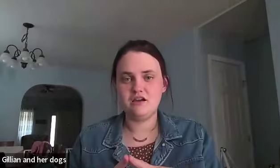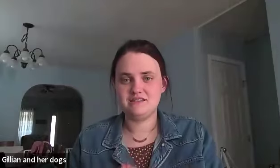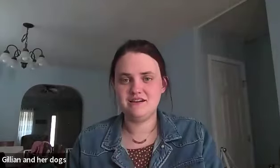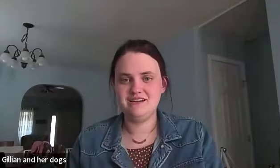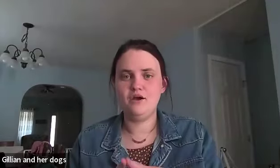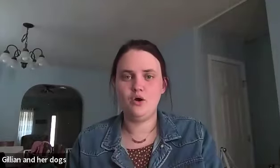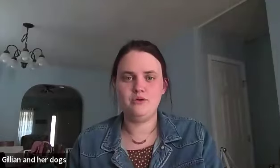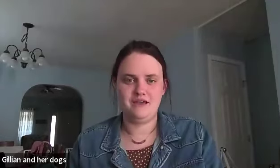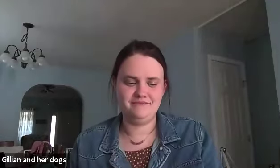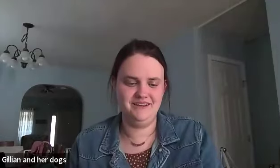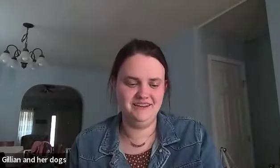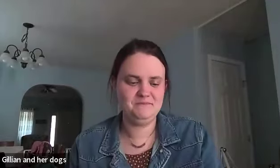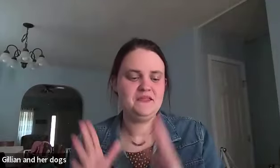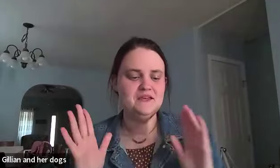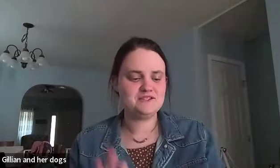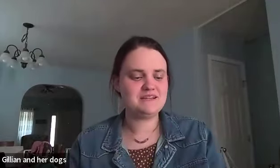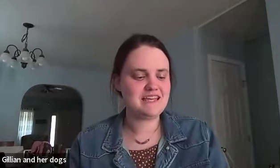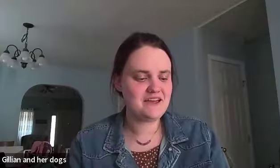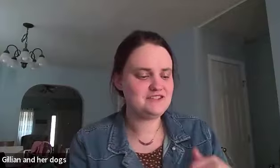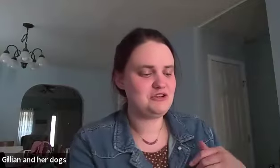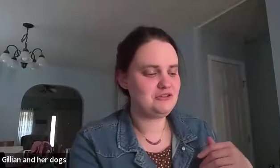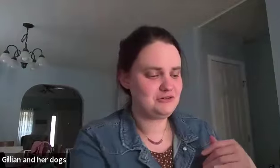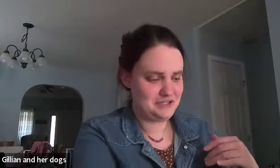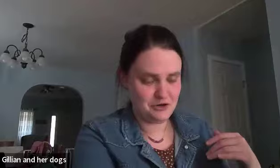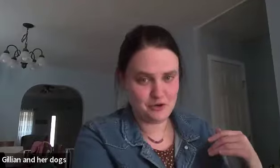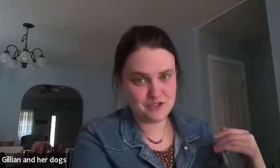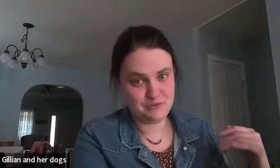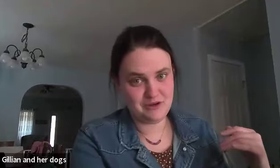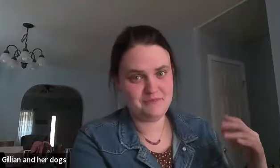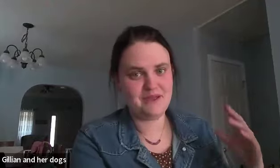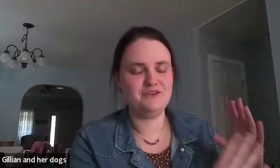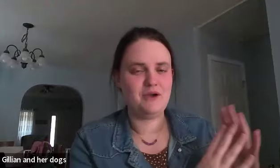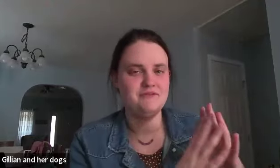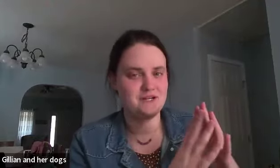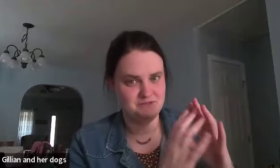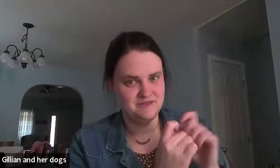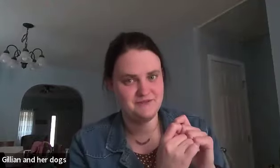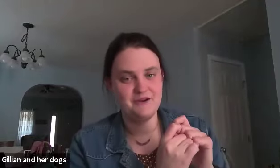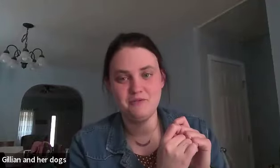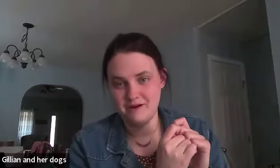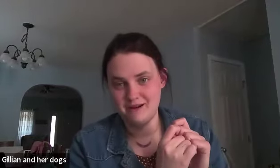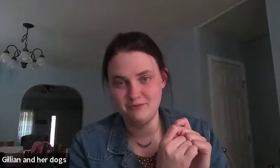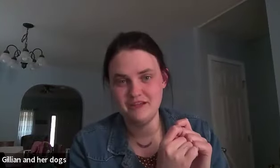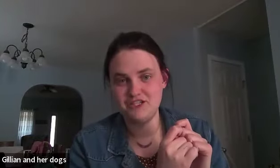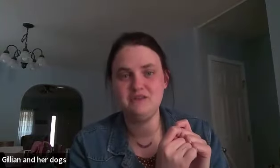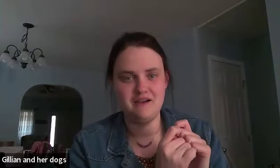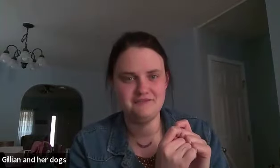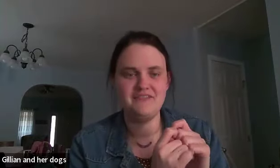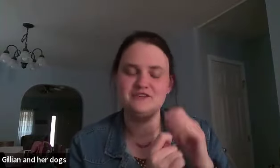not a sign. Okay. So I say that so y'all don't get your hopes super up if you have a very specific, very rare animal that you love and there's